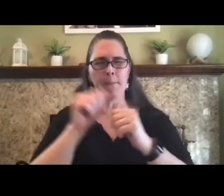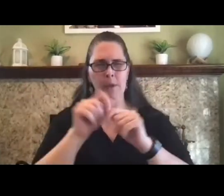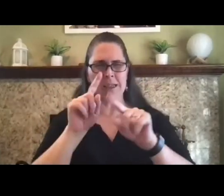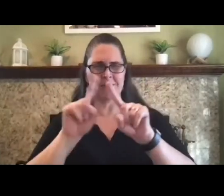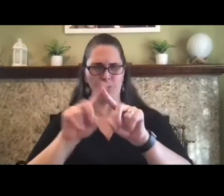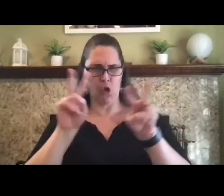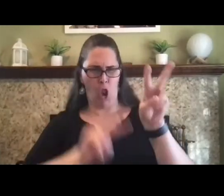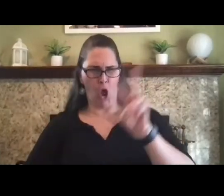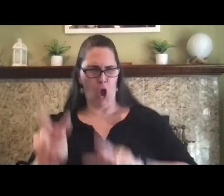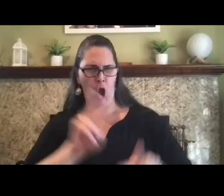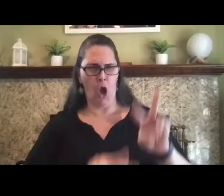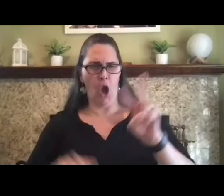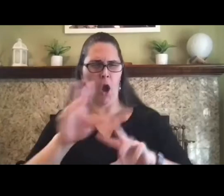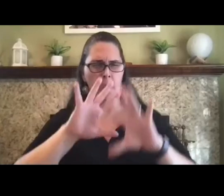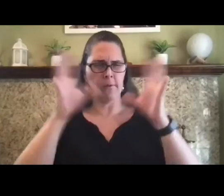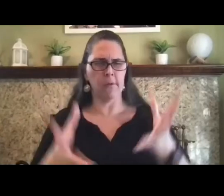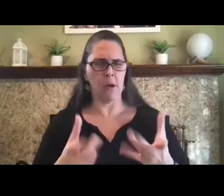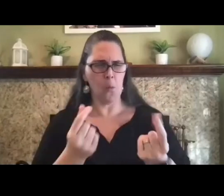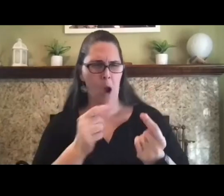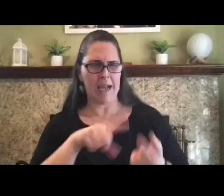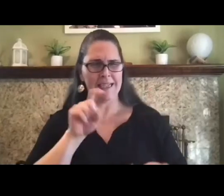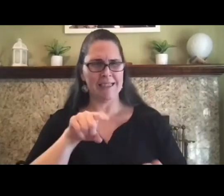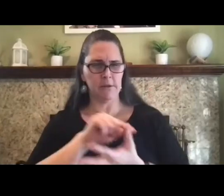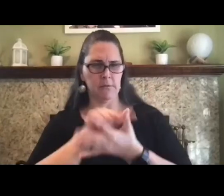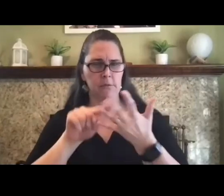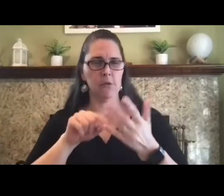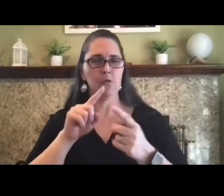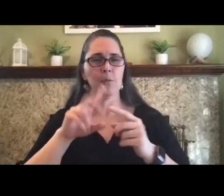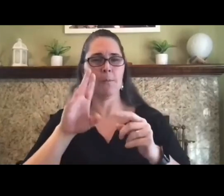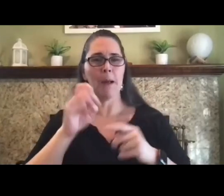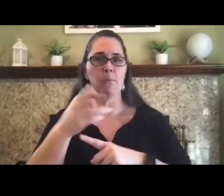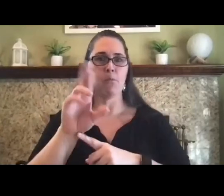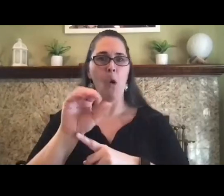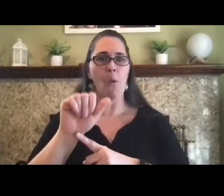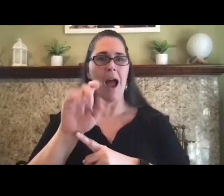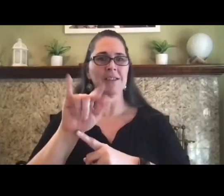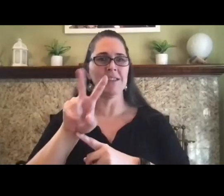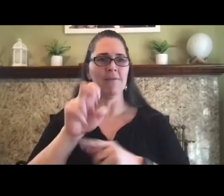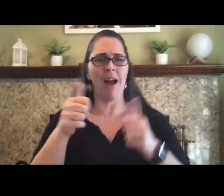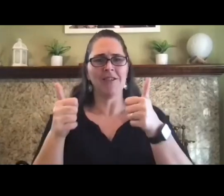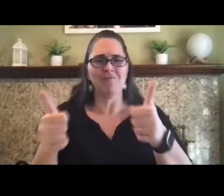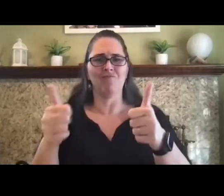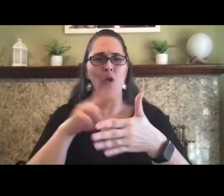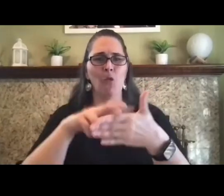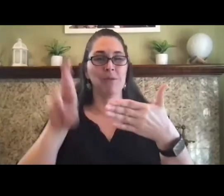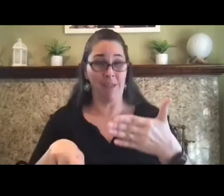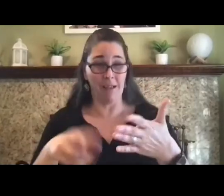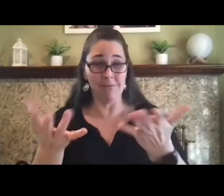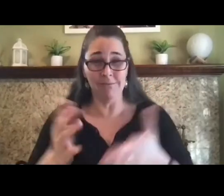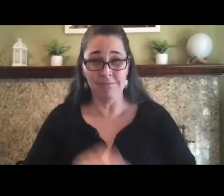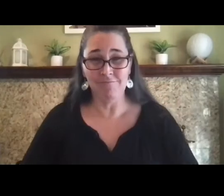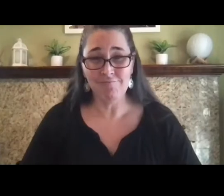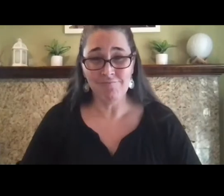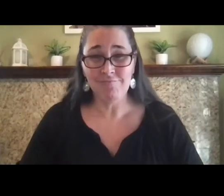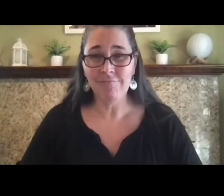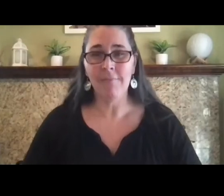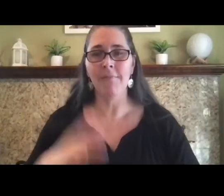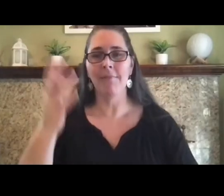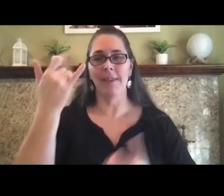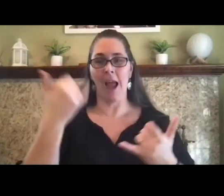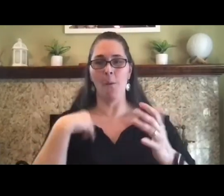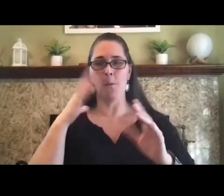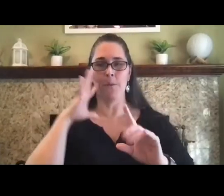the scheduled meeting. You can support your child by coming up with a variety of solutions that may work in order to succeed in school. This is